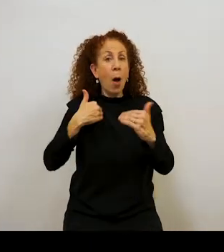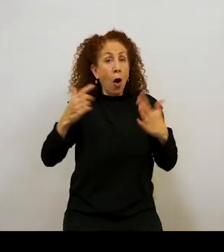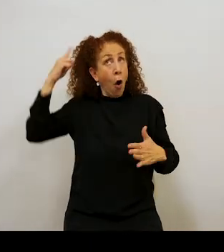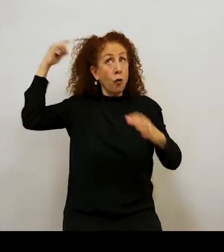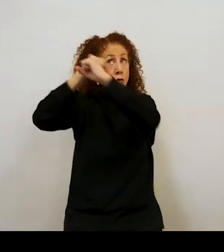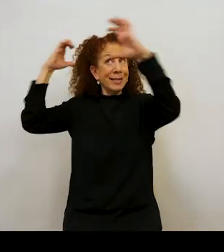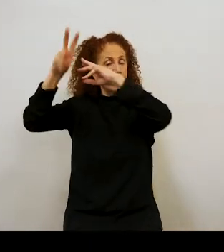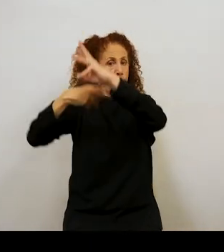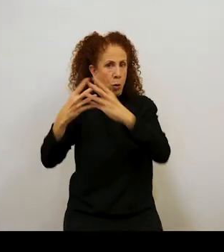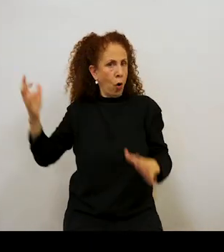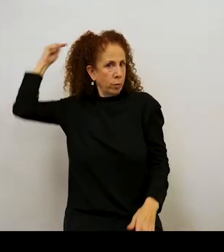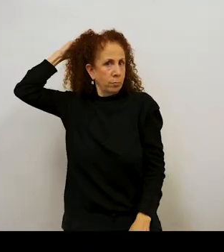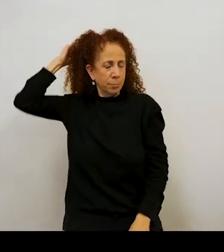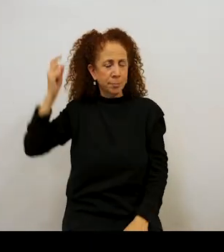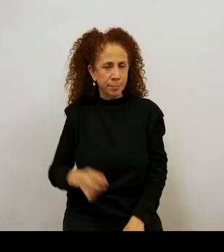world.